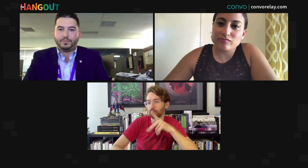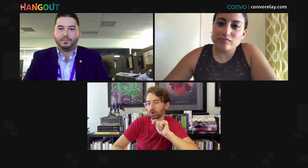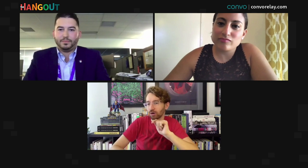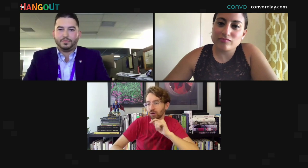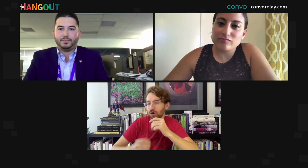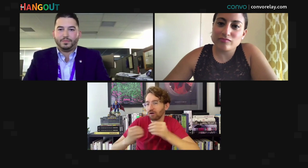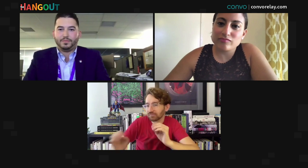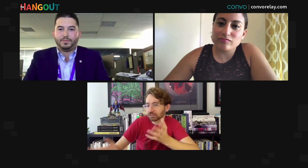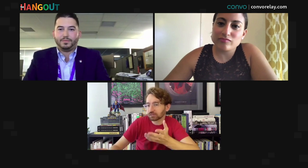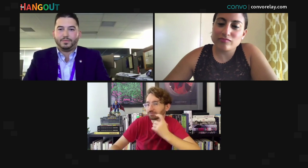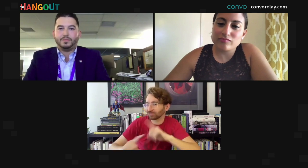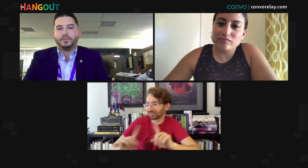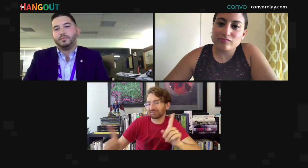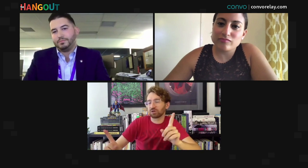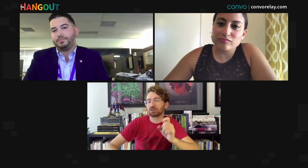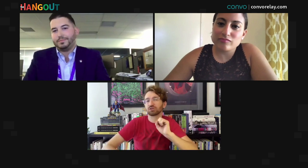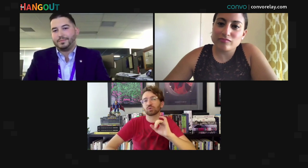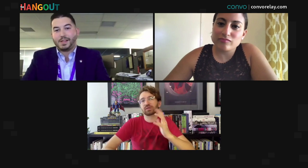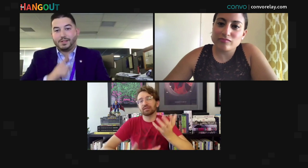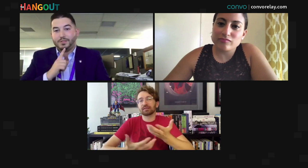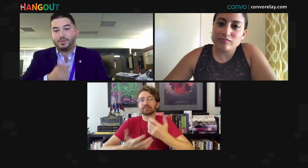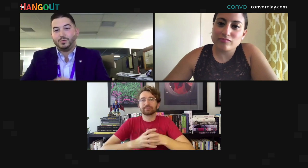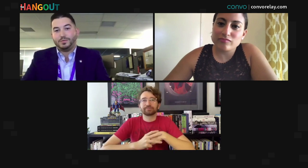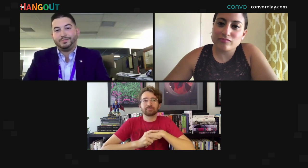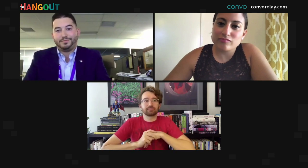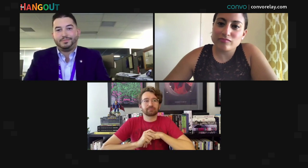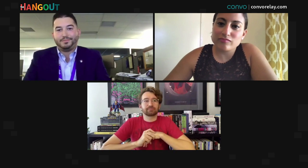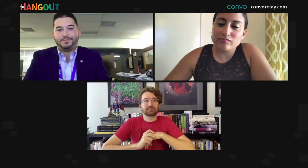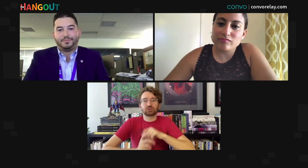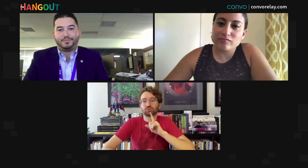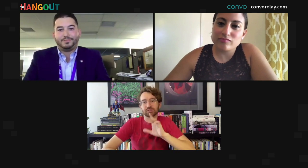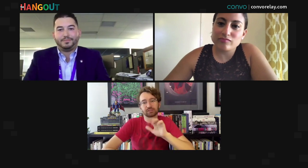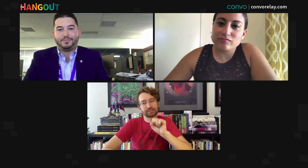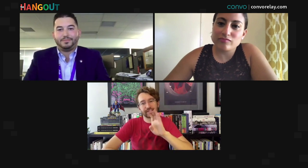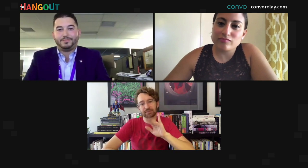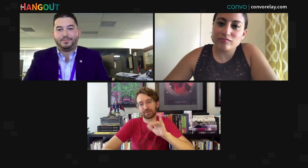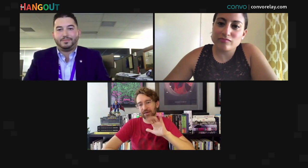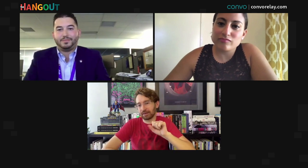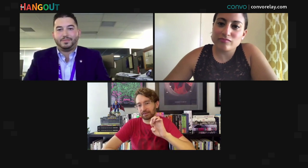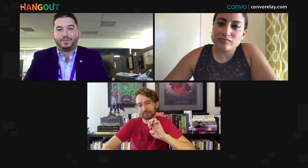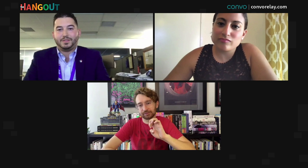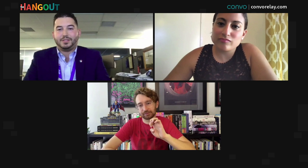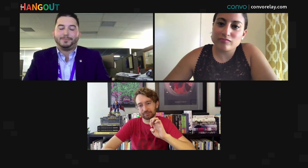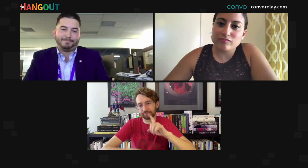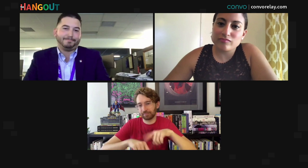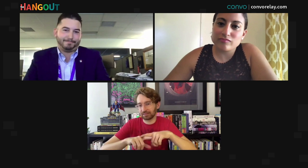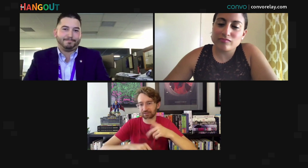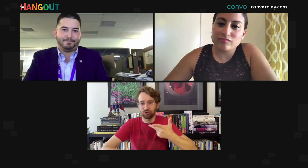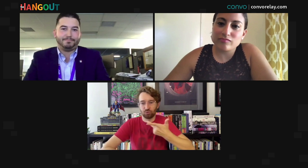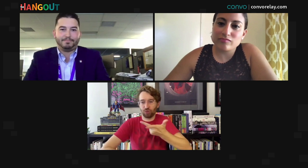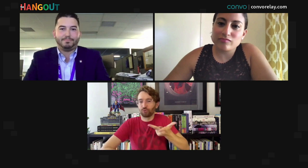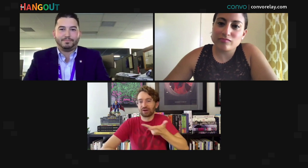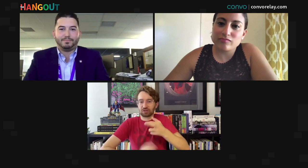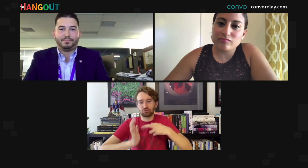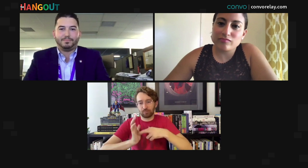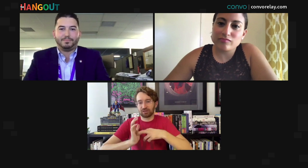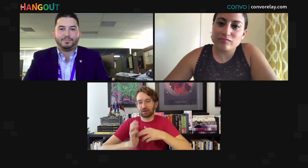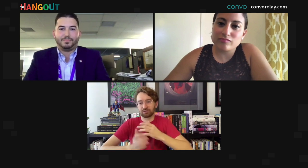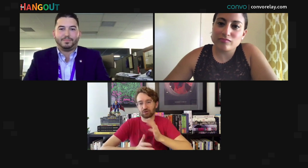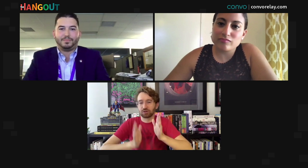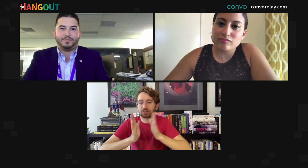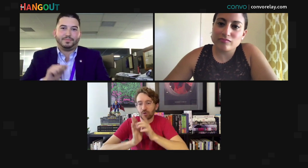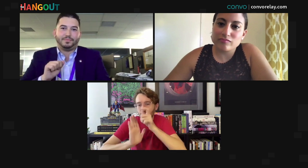different than working at a corporate office. And so very true. It's really case by case.